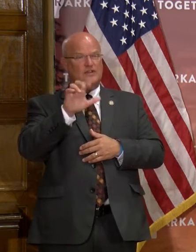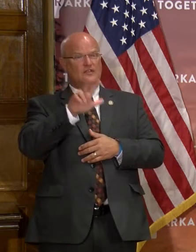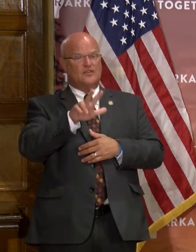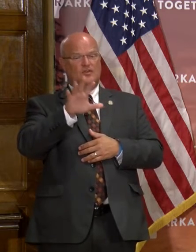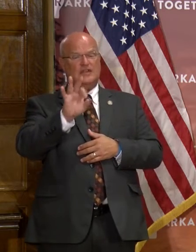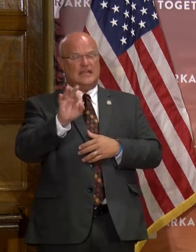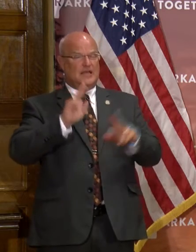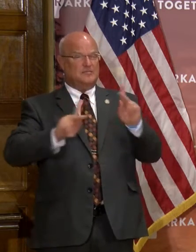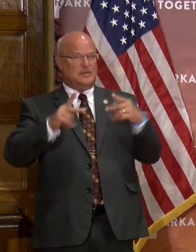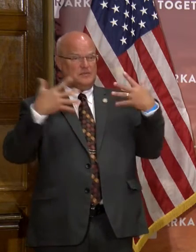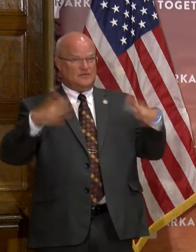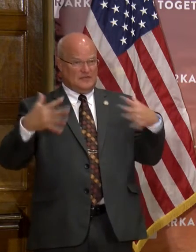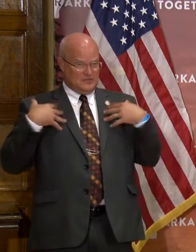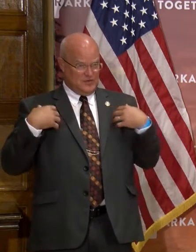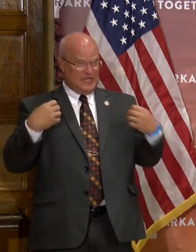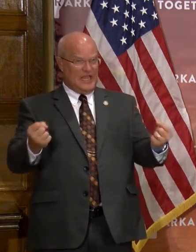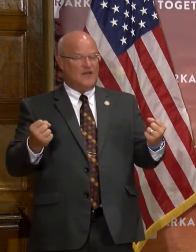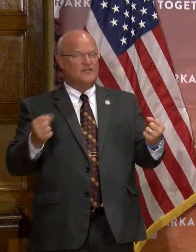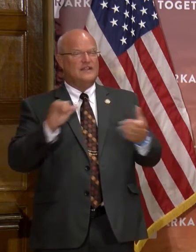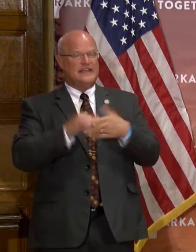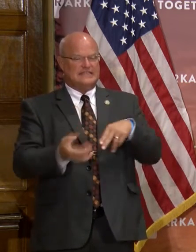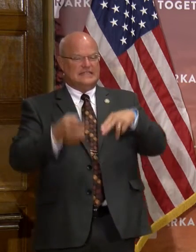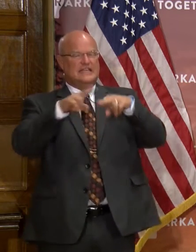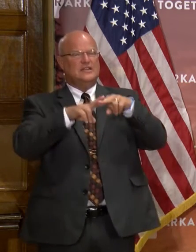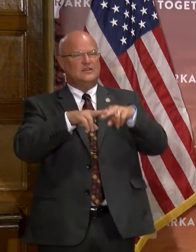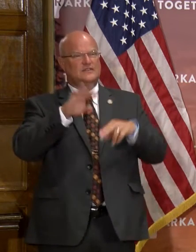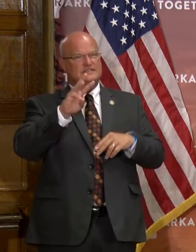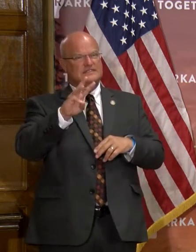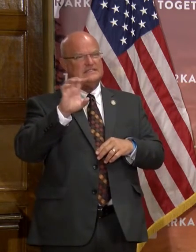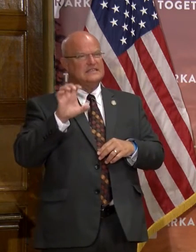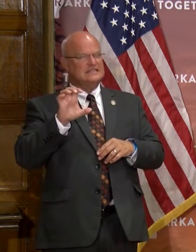42,139 Arkansans have recovered. That's an increase of